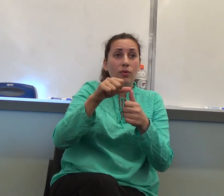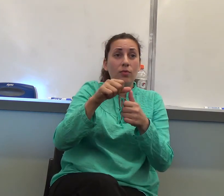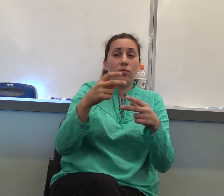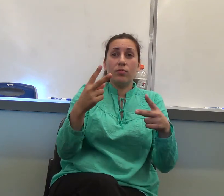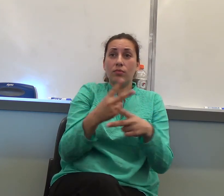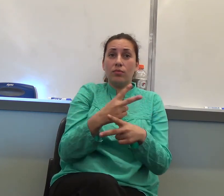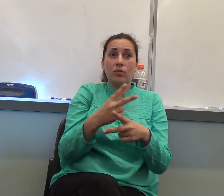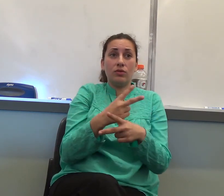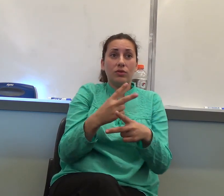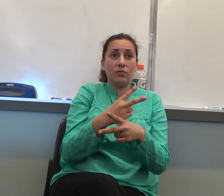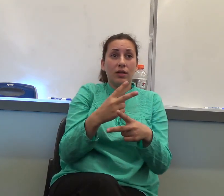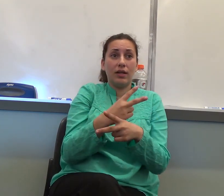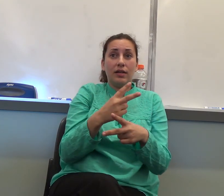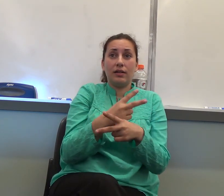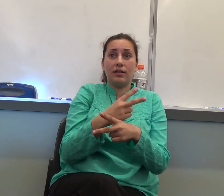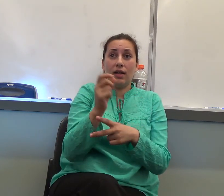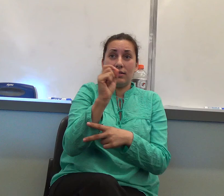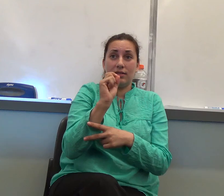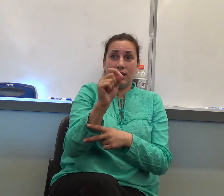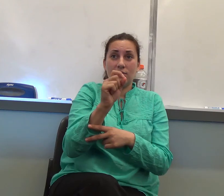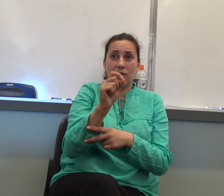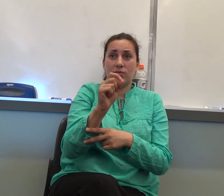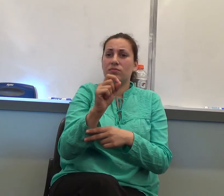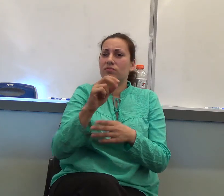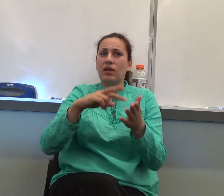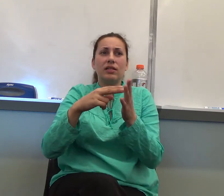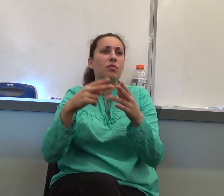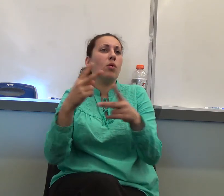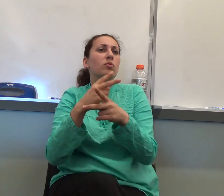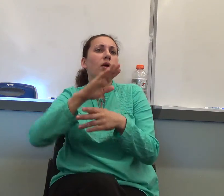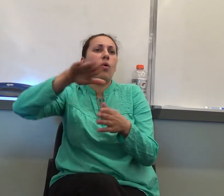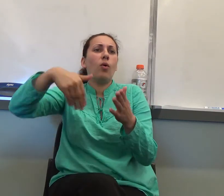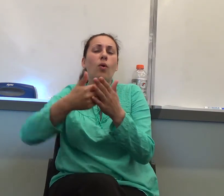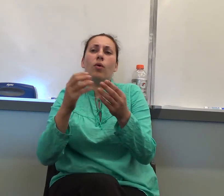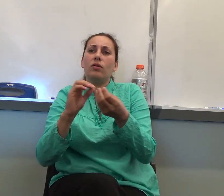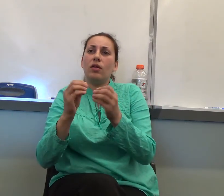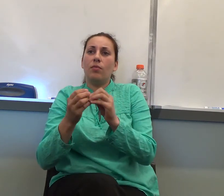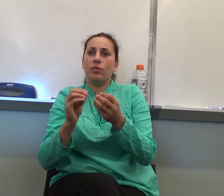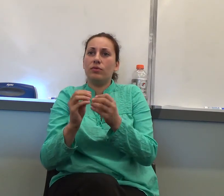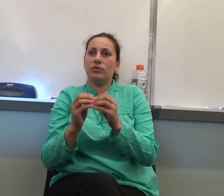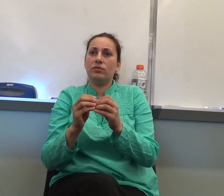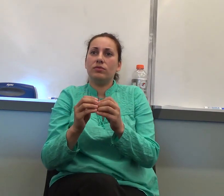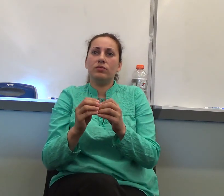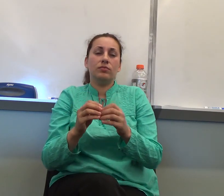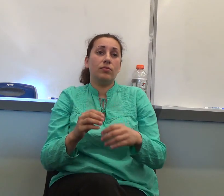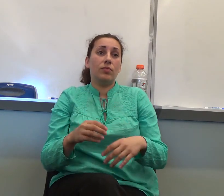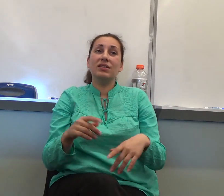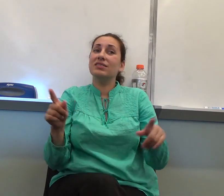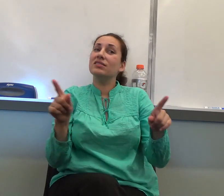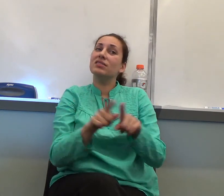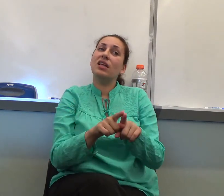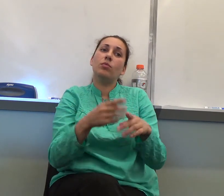is multiplying whole numbers except for what you do with the decimal point. And the same thing is true with dividing